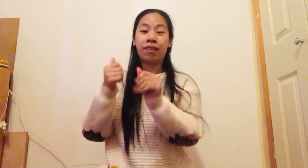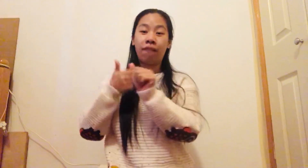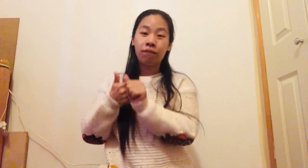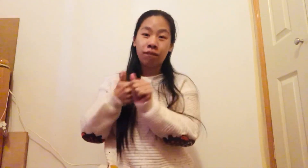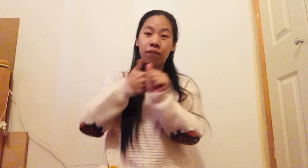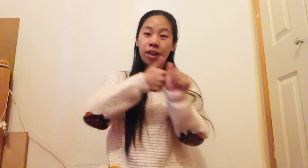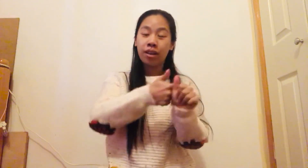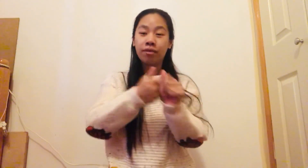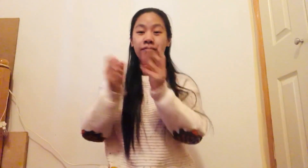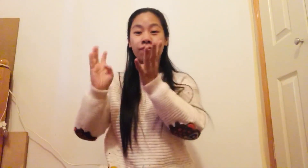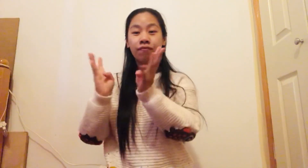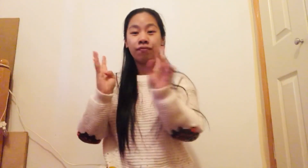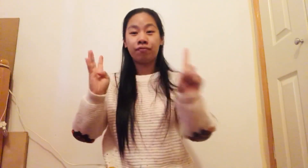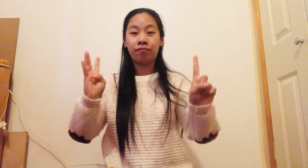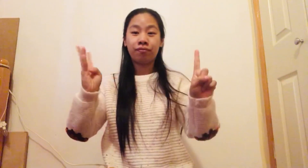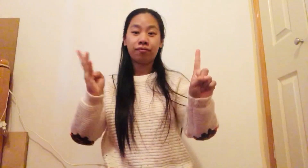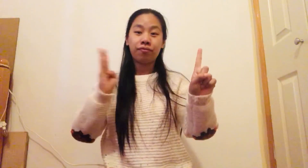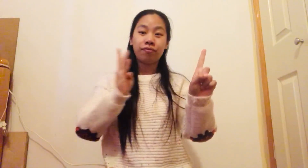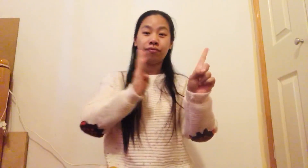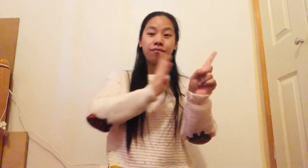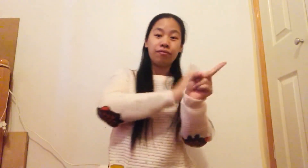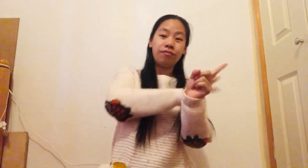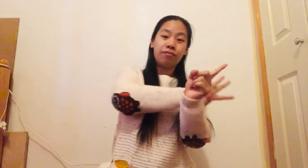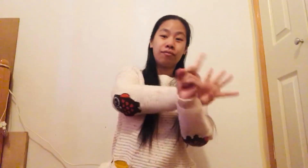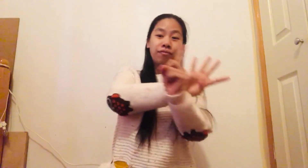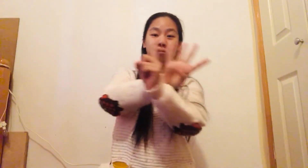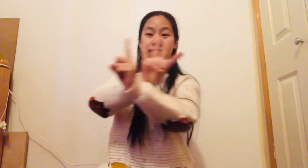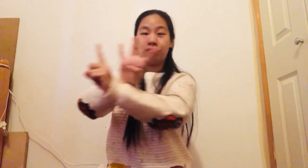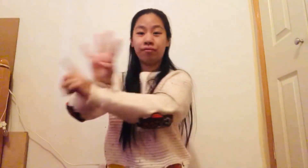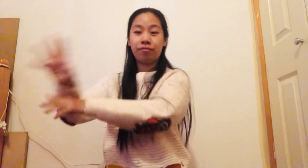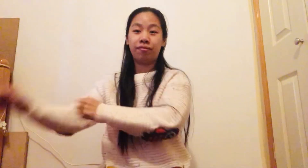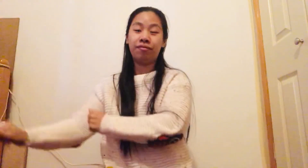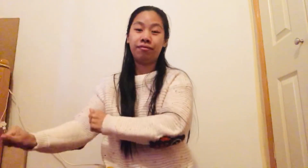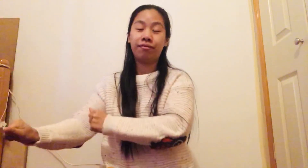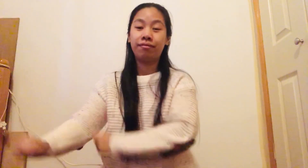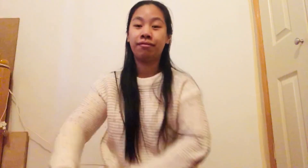over again and again, and they follow her all around.